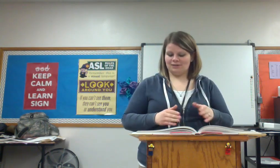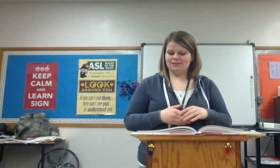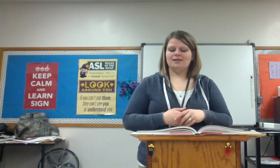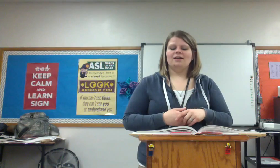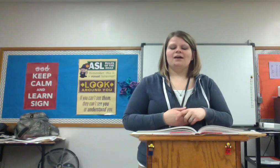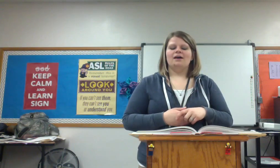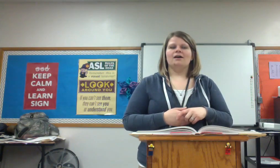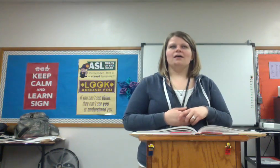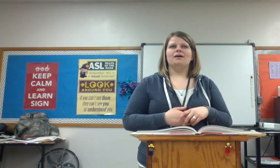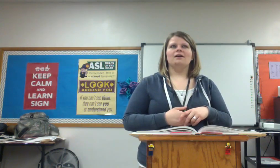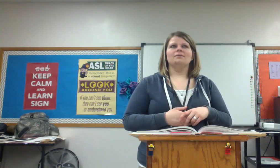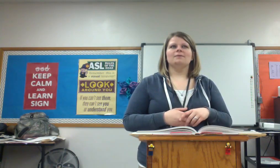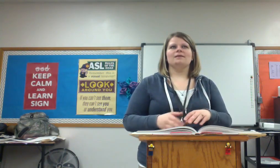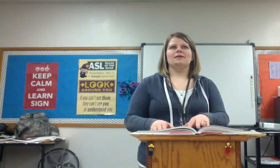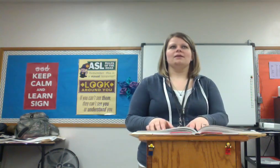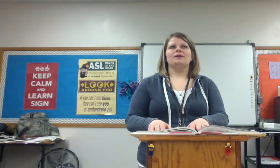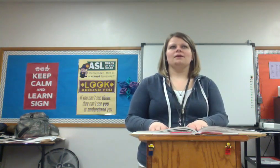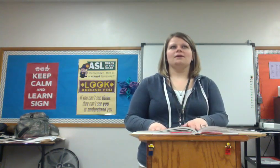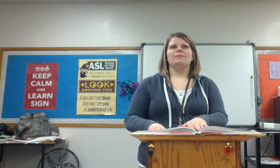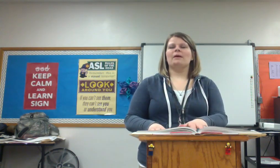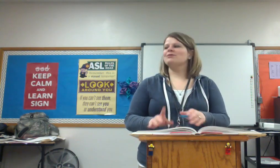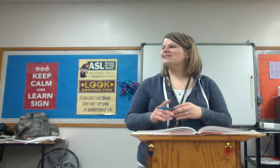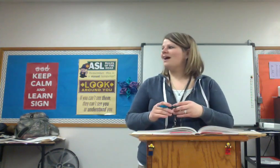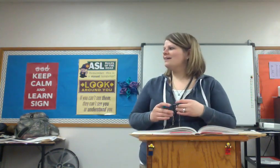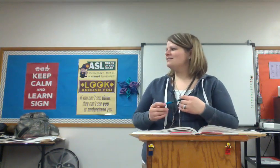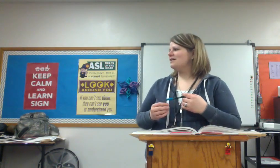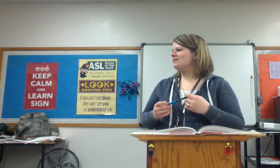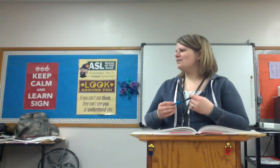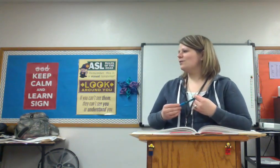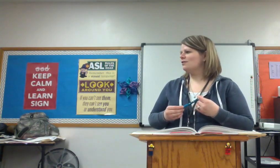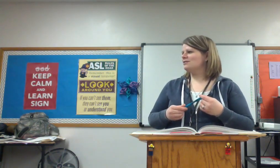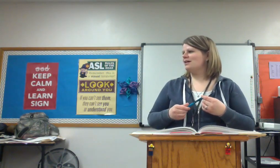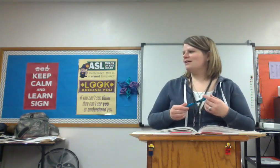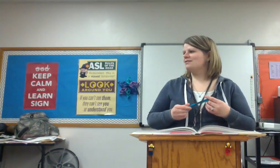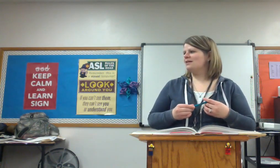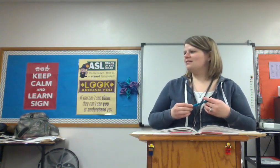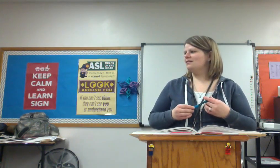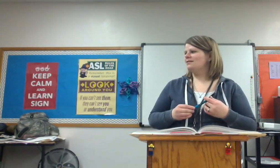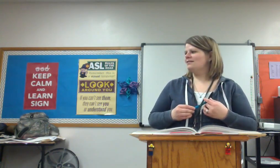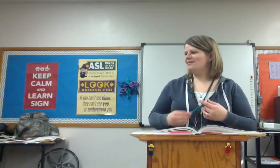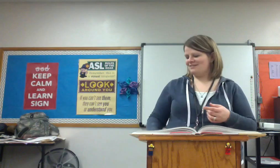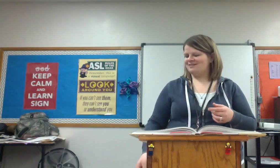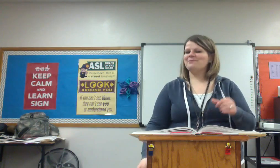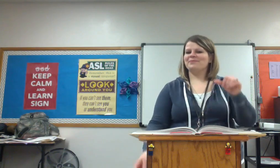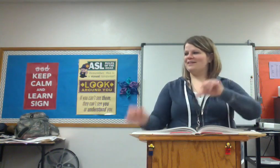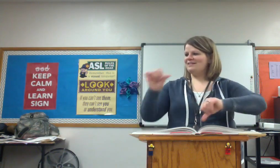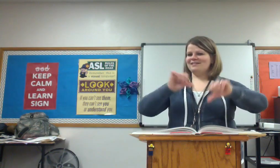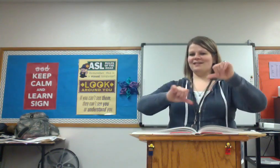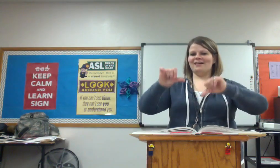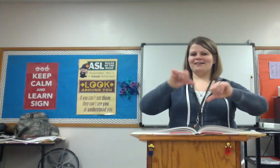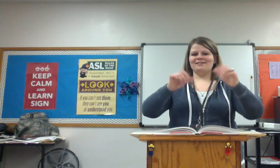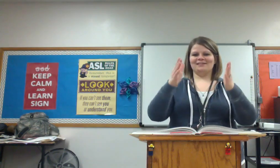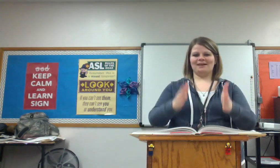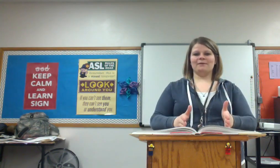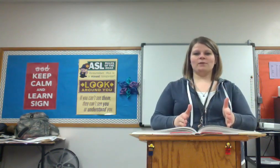Student. Let me think here. How about scientist? Have we learned science yet? Yeah. Yep. Science. Yep. If you wanted